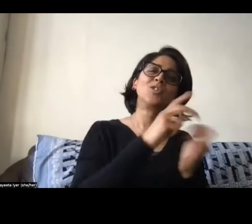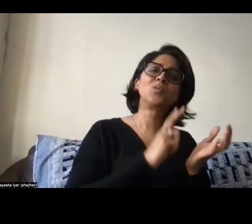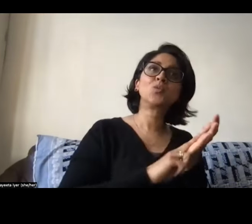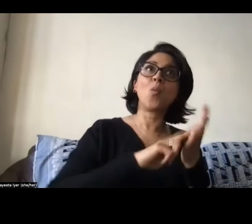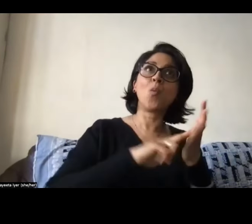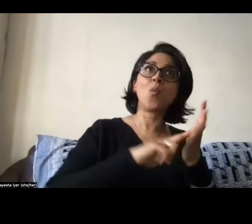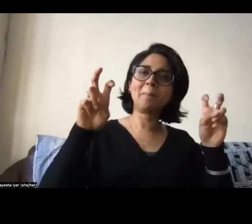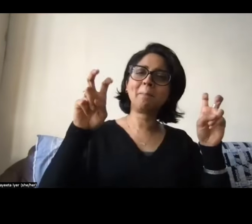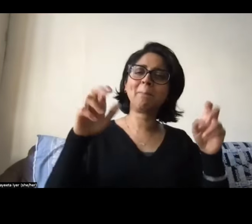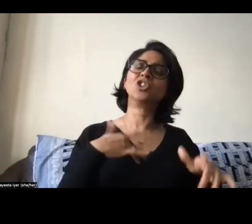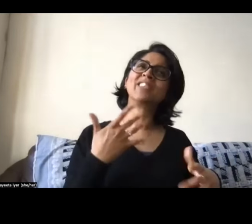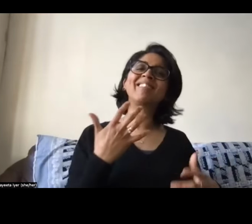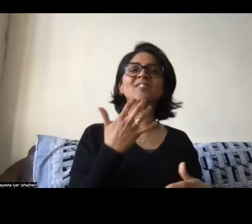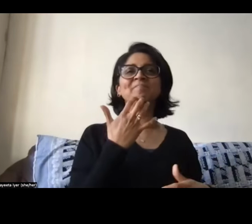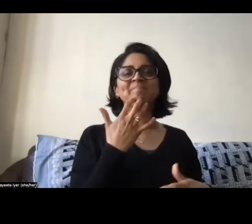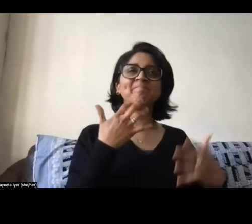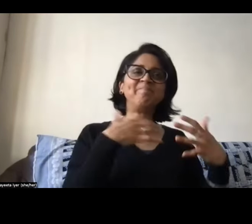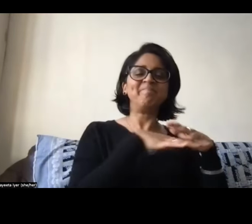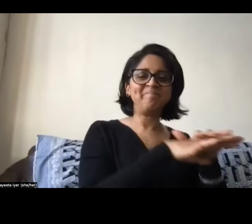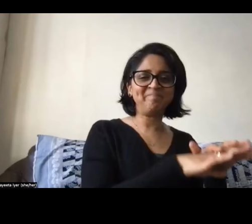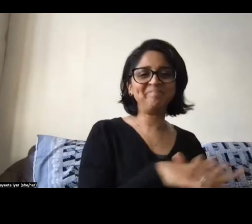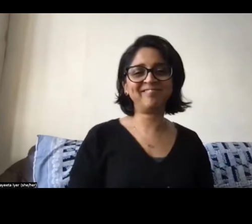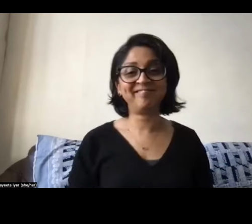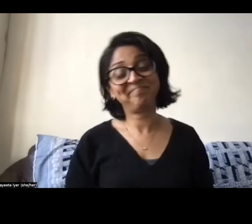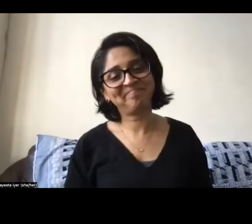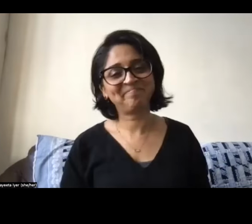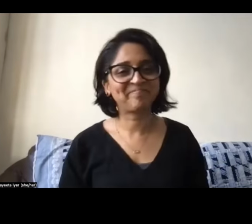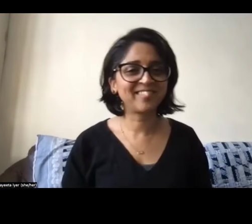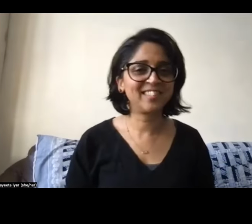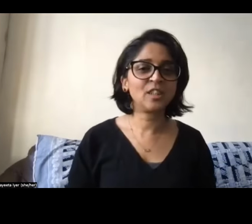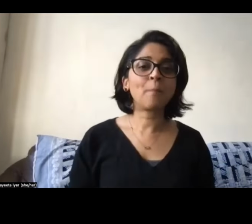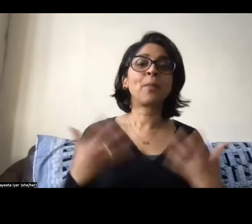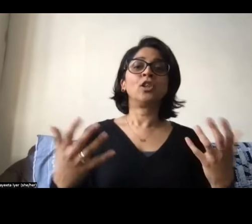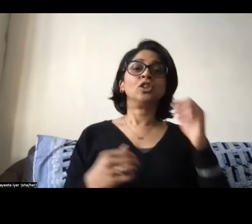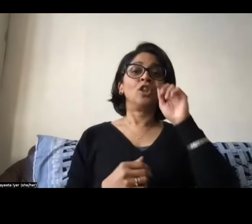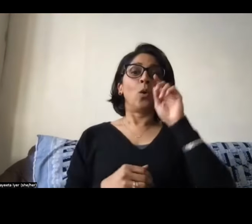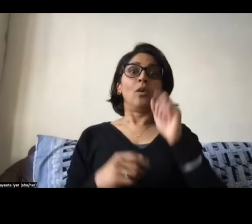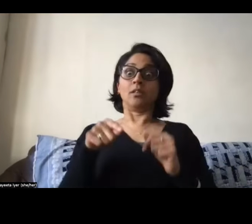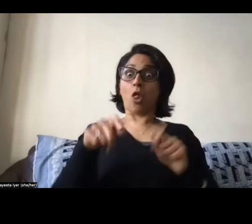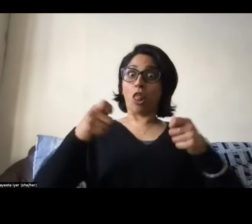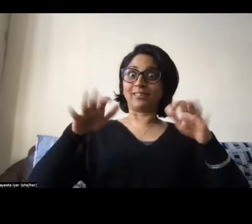lockdown ended and she had to go back to some version of normal.